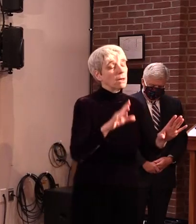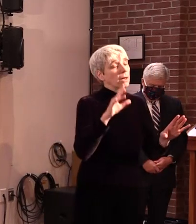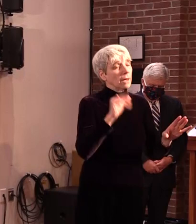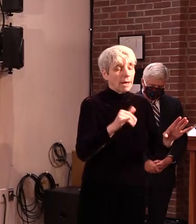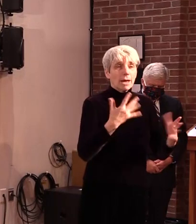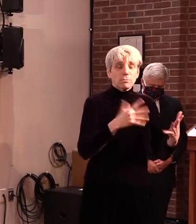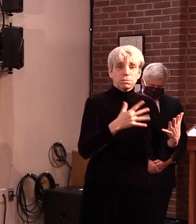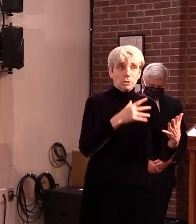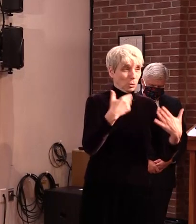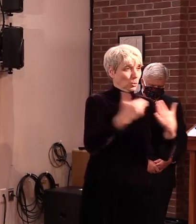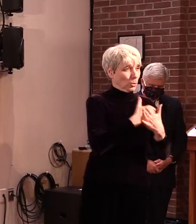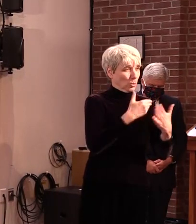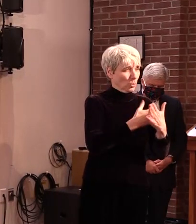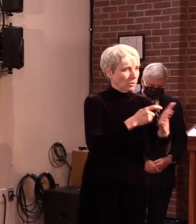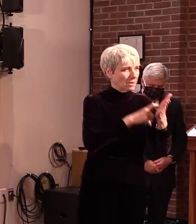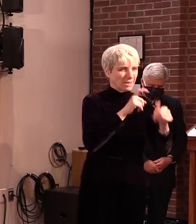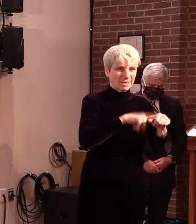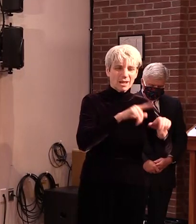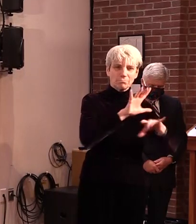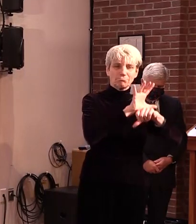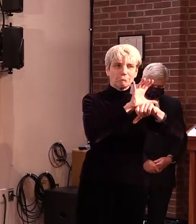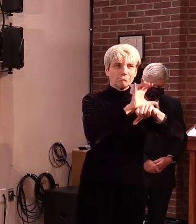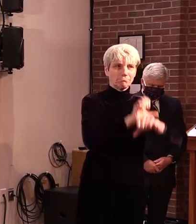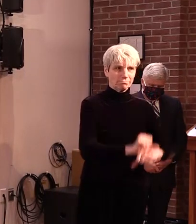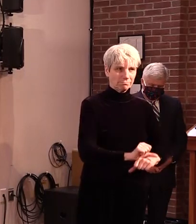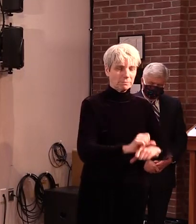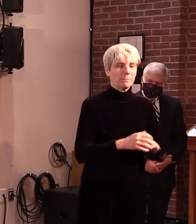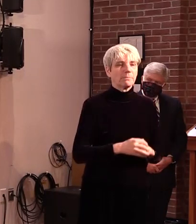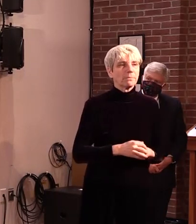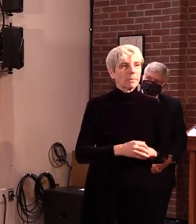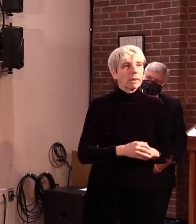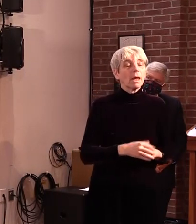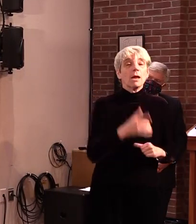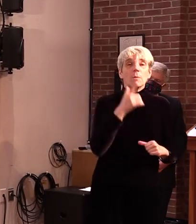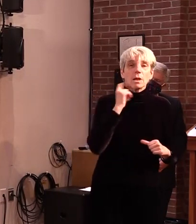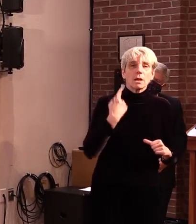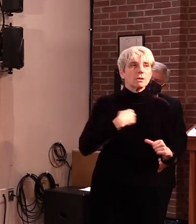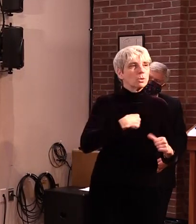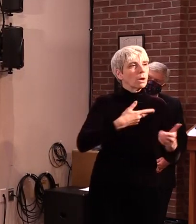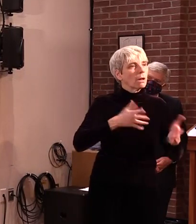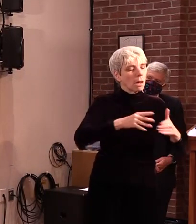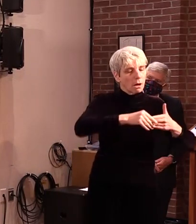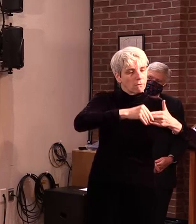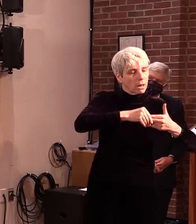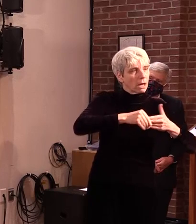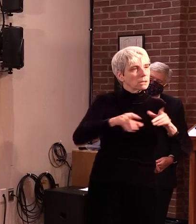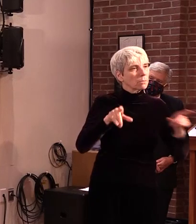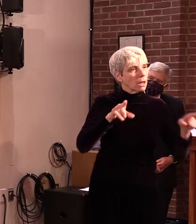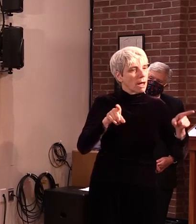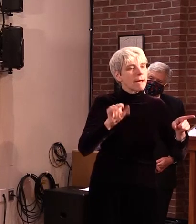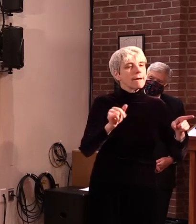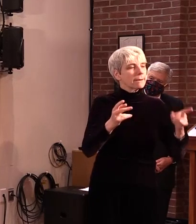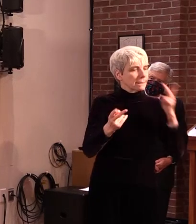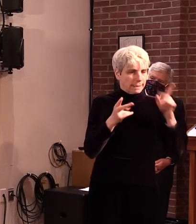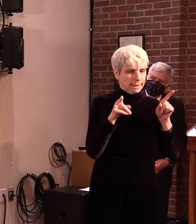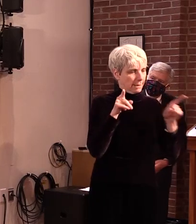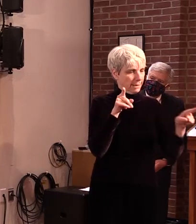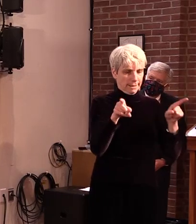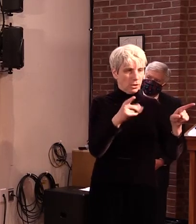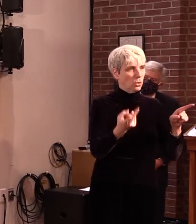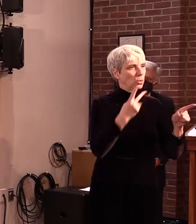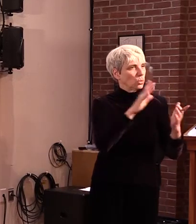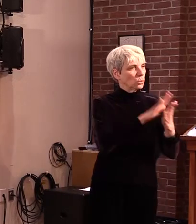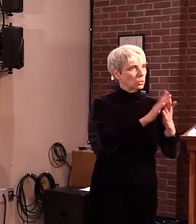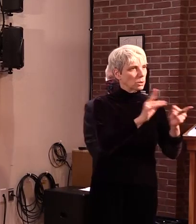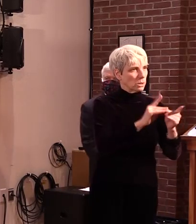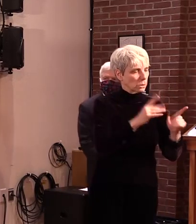This flexibility can explain why the response to these positive cases played out differently in these districts, and underscores why some measure of local